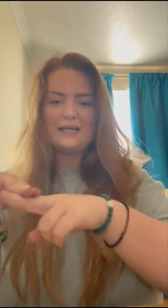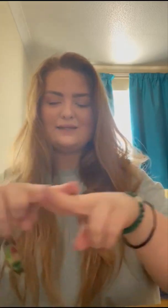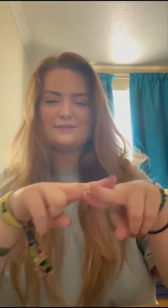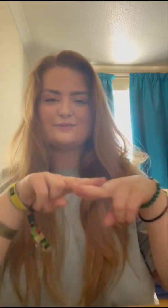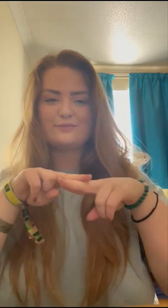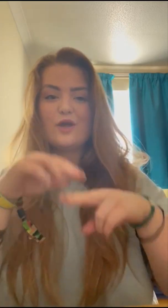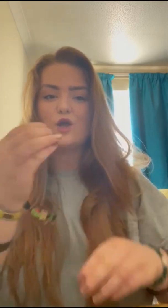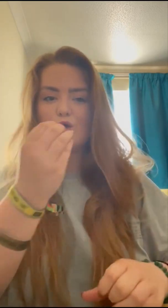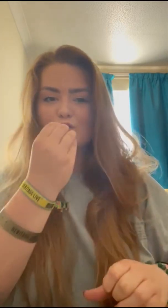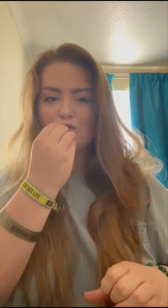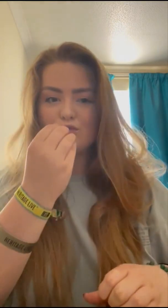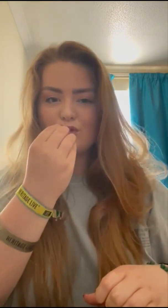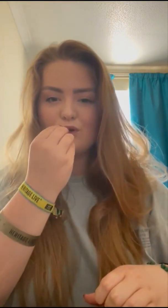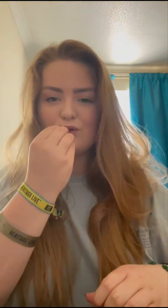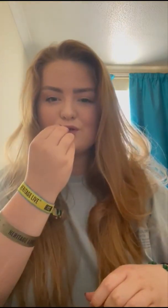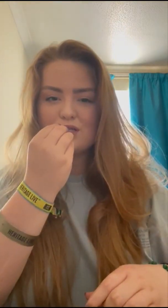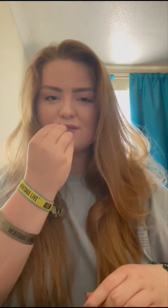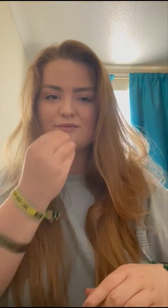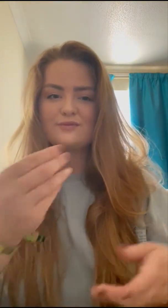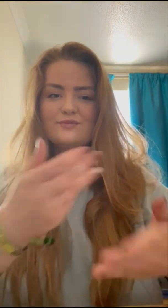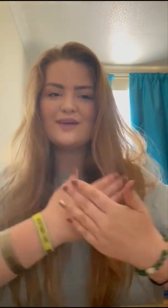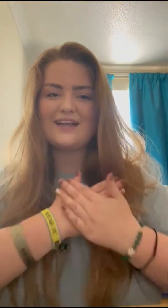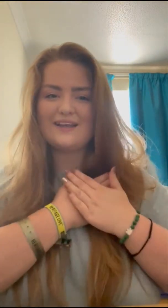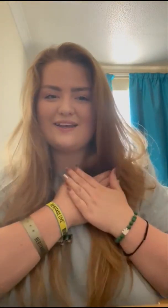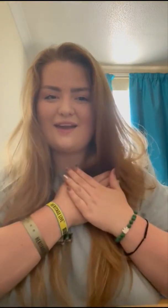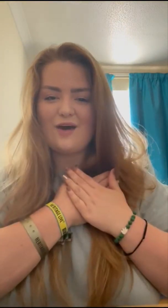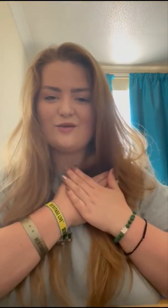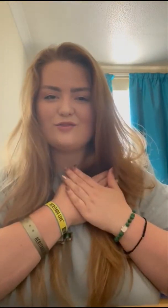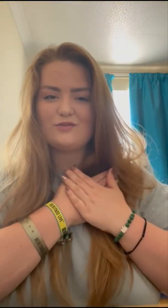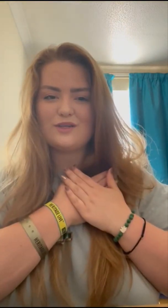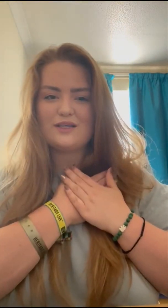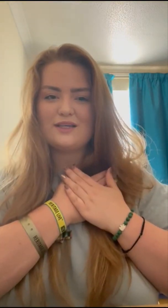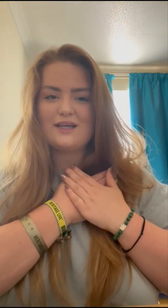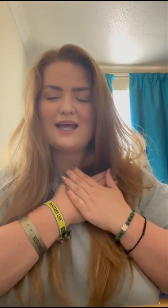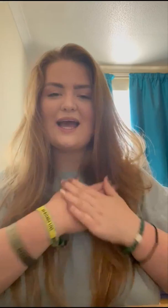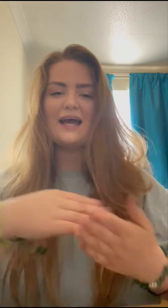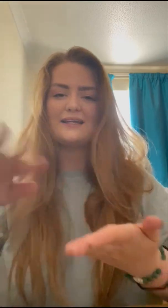family, food, love,